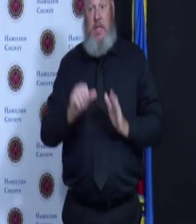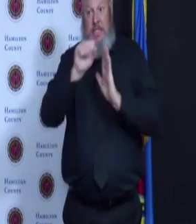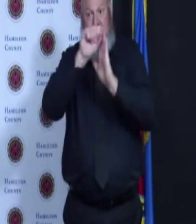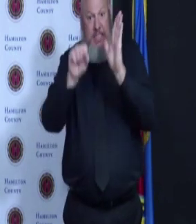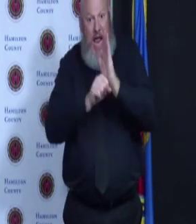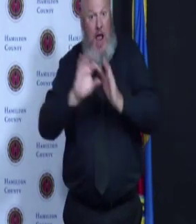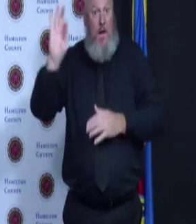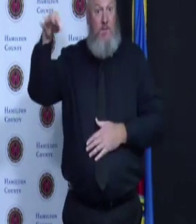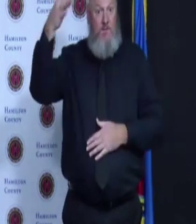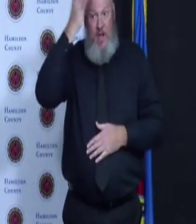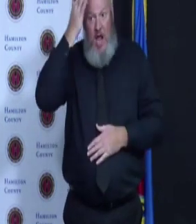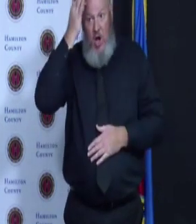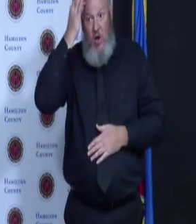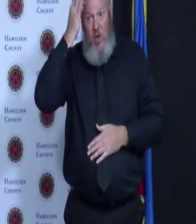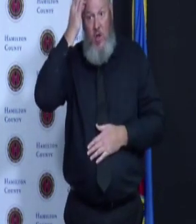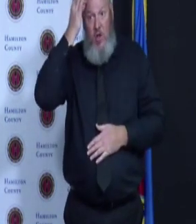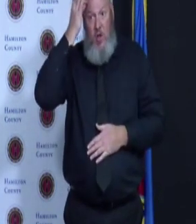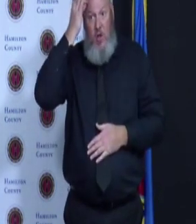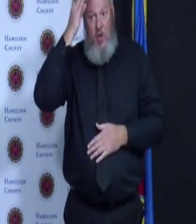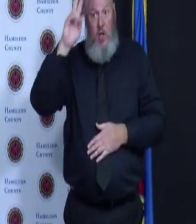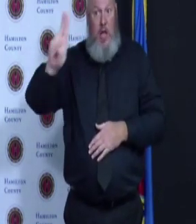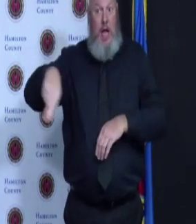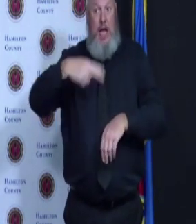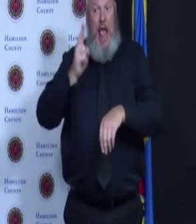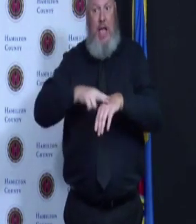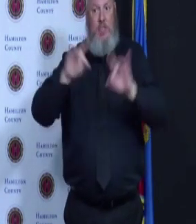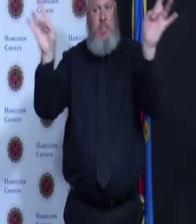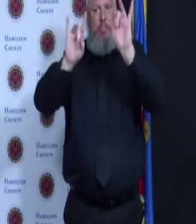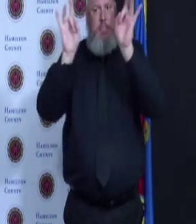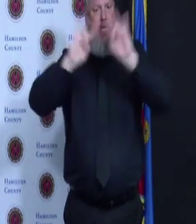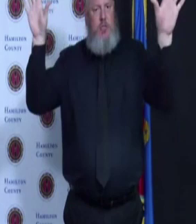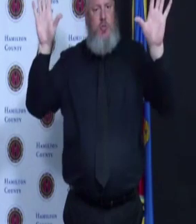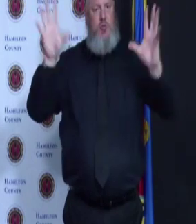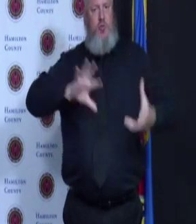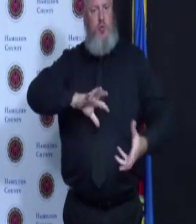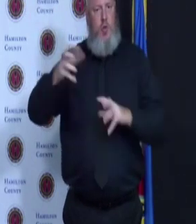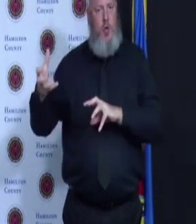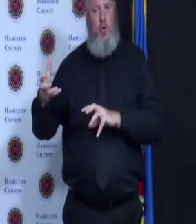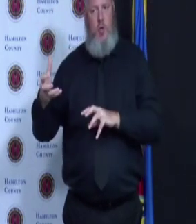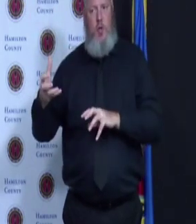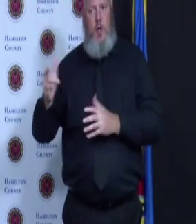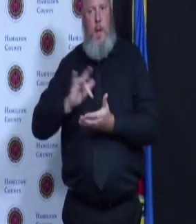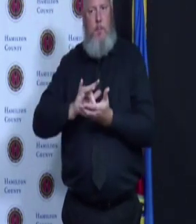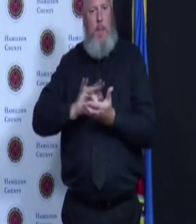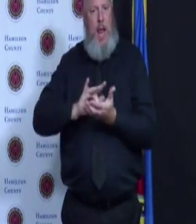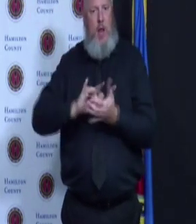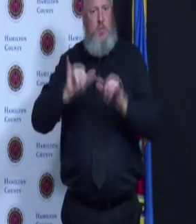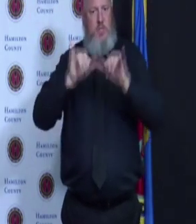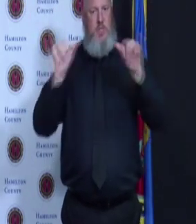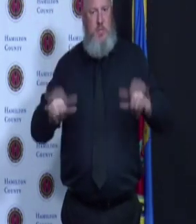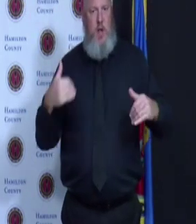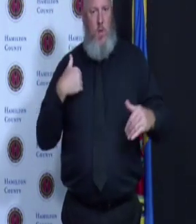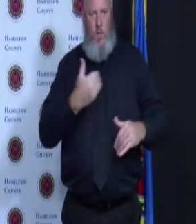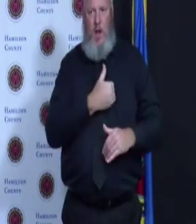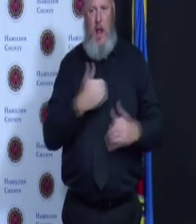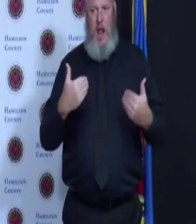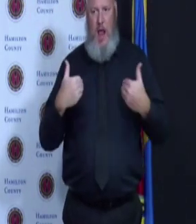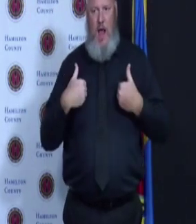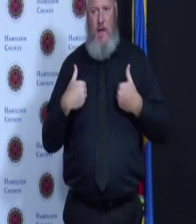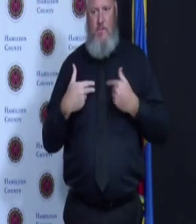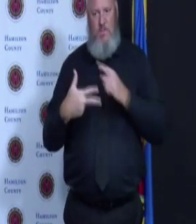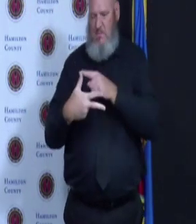the National Disaster Medical System. Currently, we are not in a dire situation or at a surge